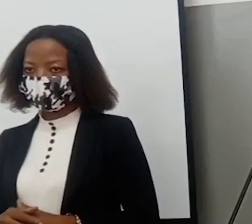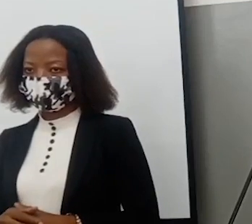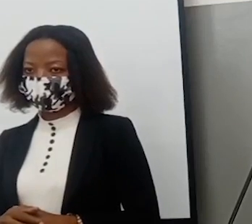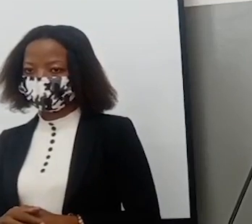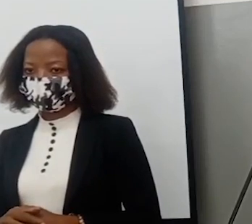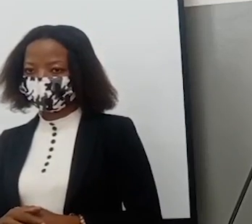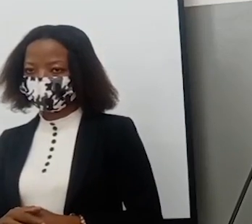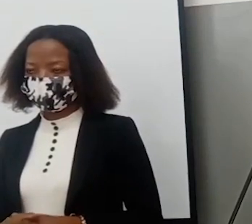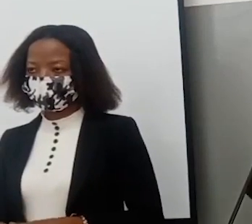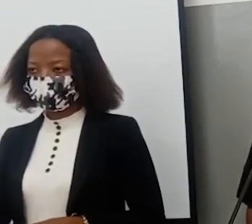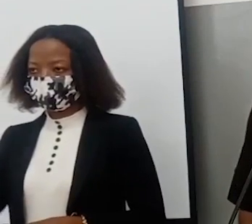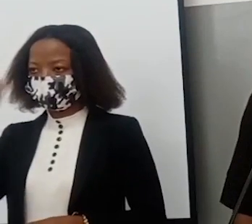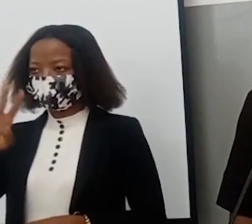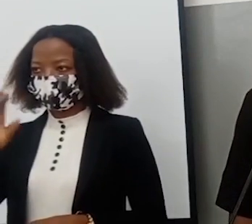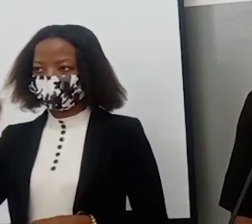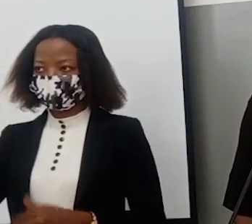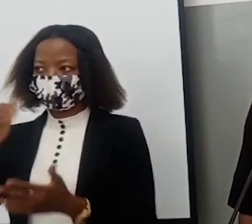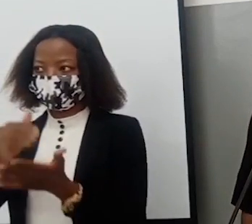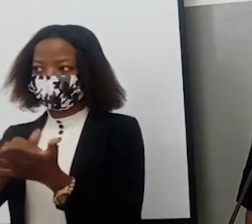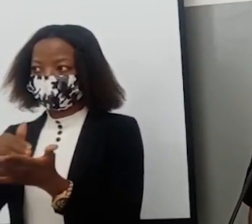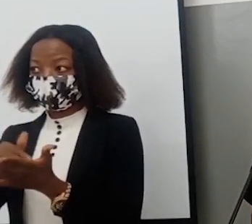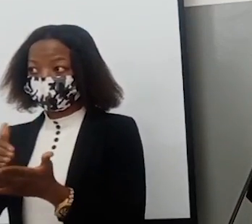over 42,000 cases.